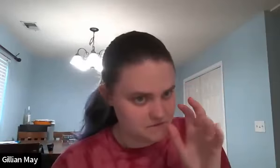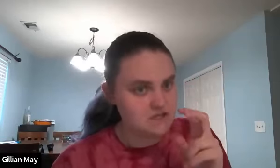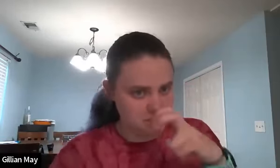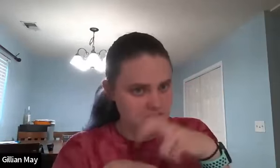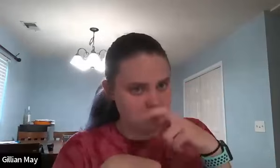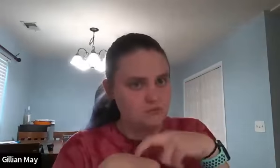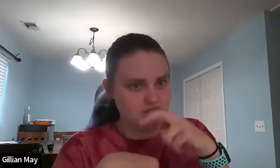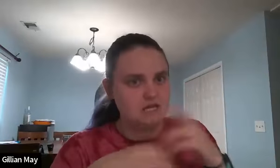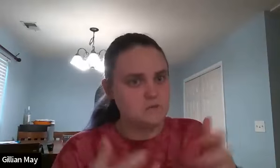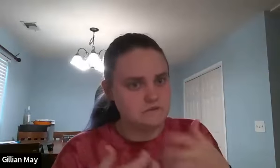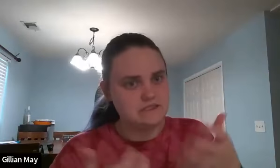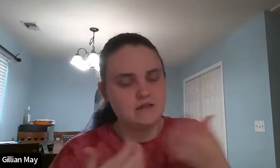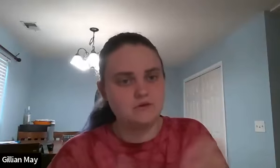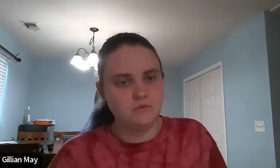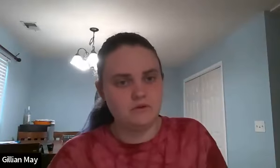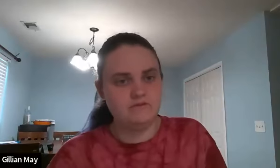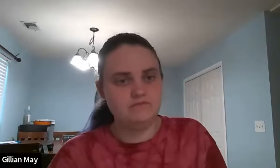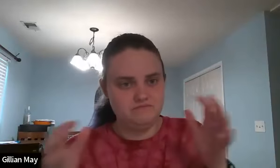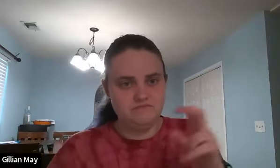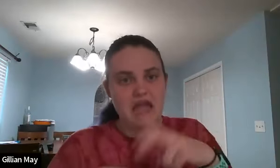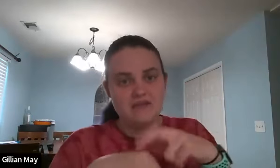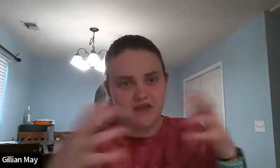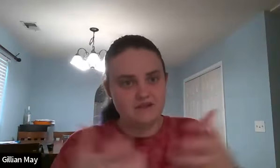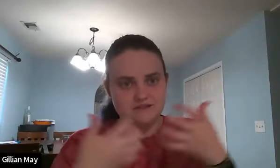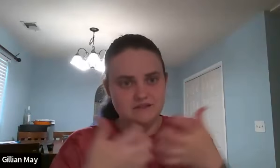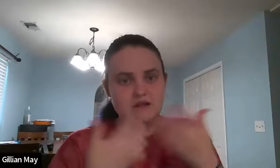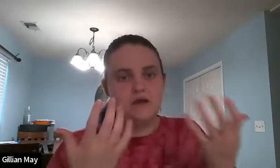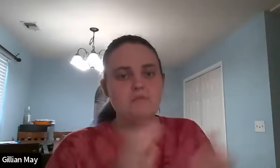thing because you'd have to go potato salad and add that. But